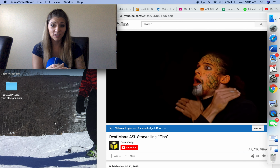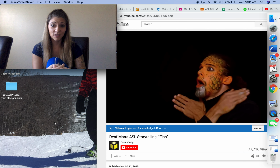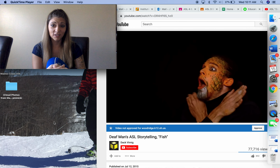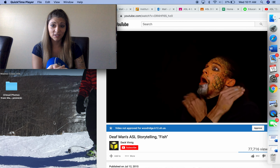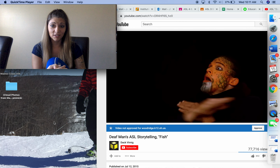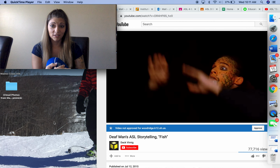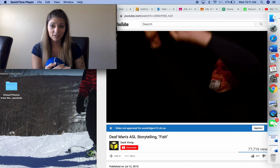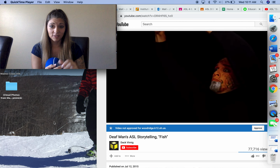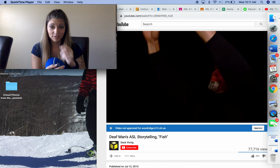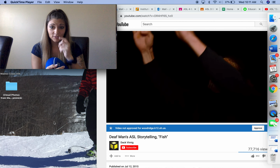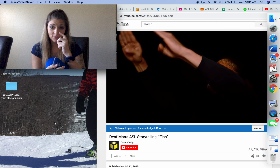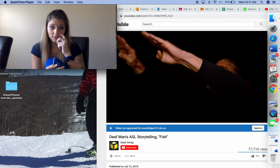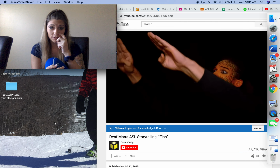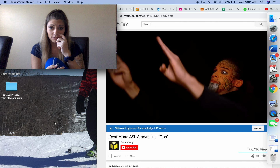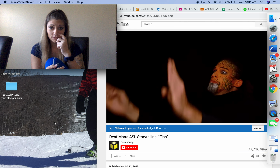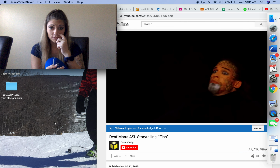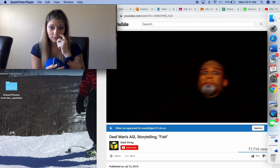tank.